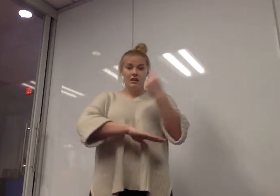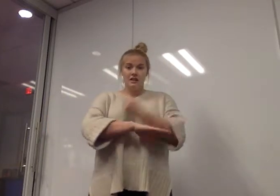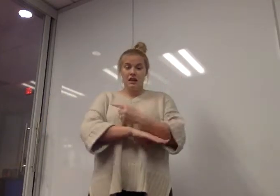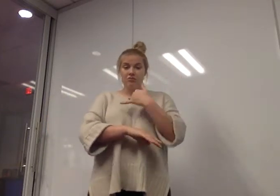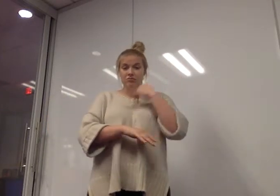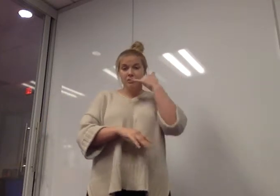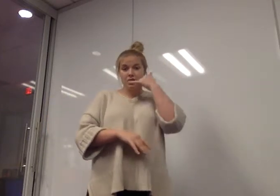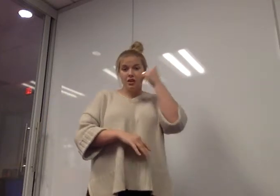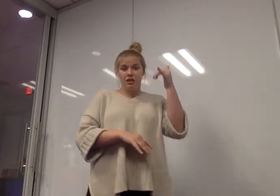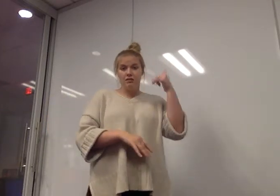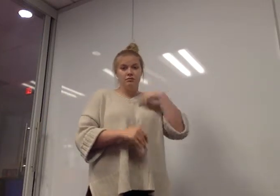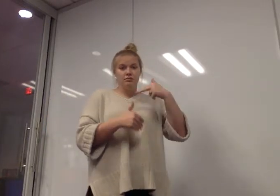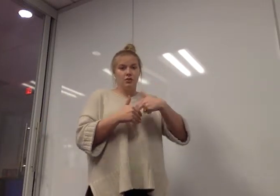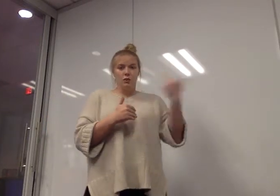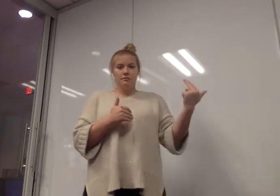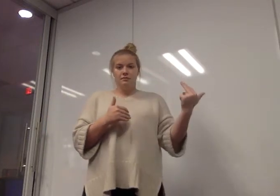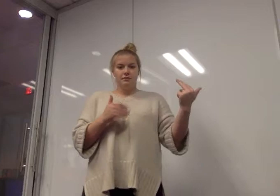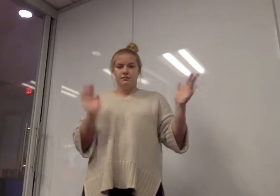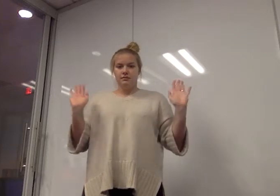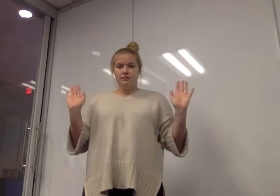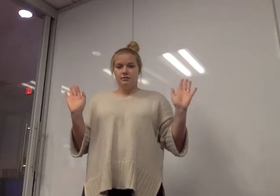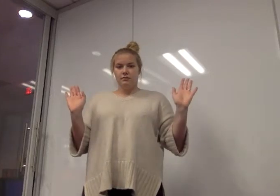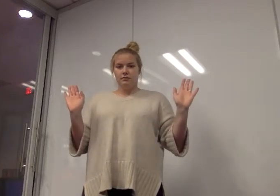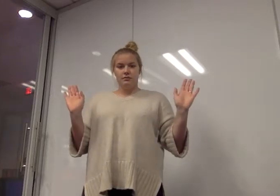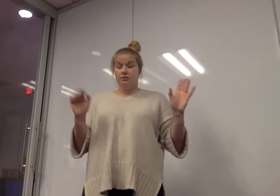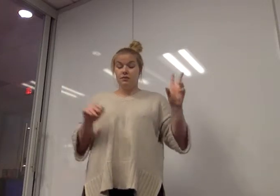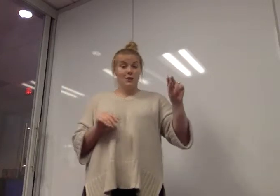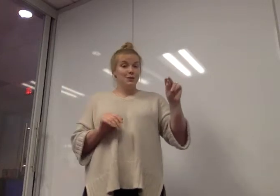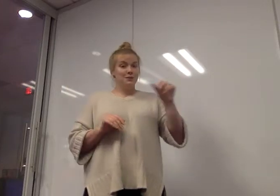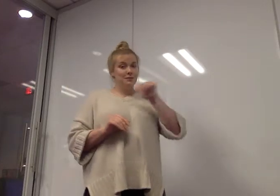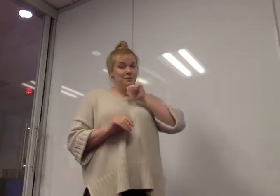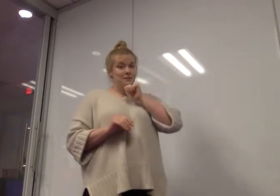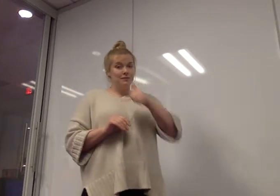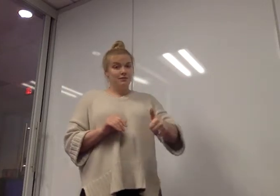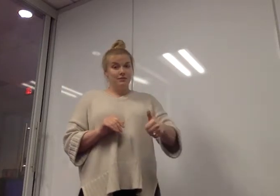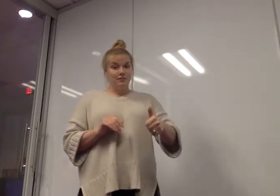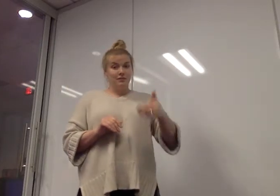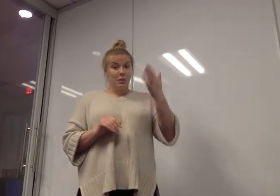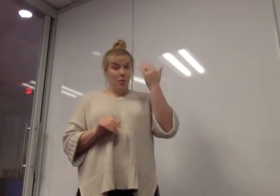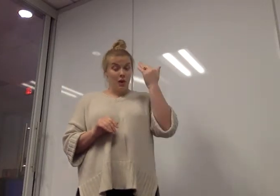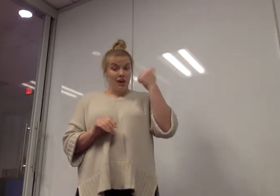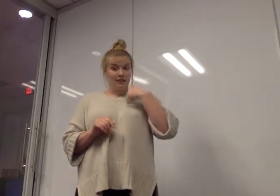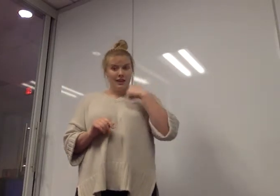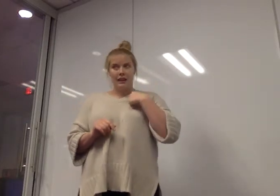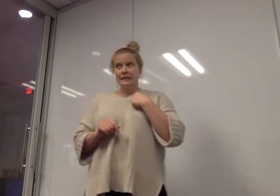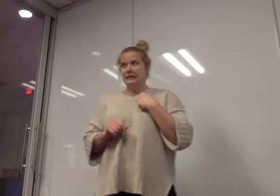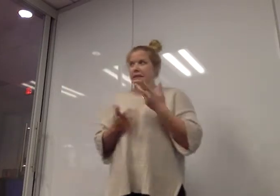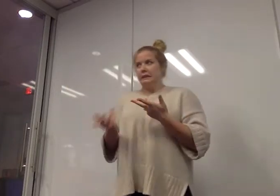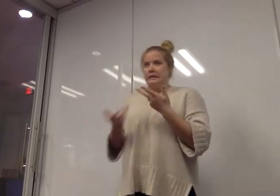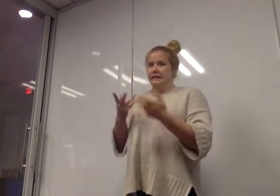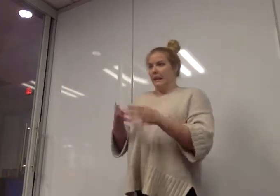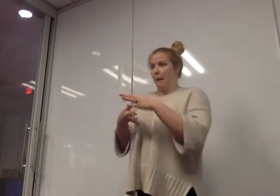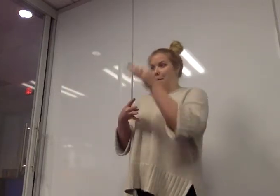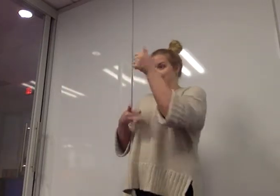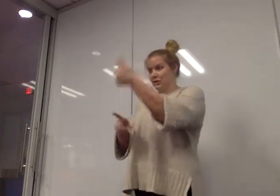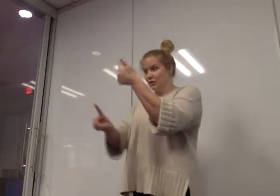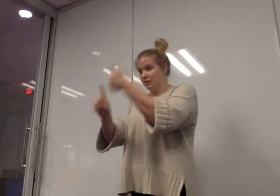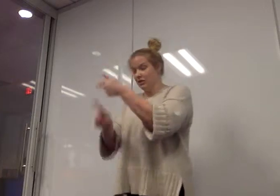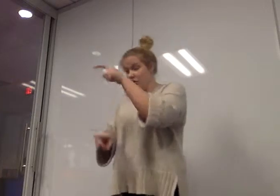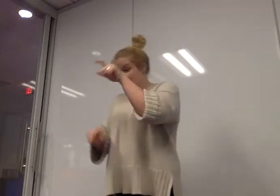said, I'm quitting. She was like, you are not quitting because I took a gamble on you and you're staying. You're going to stay, and this is what you're going